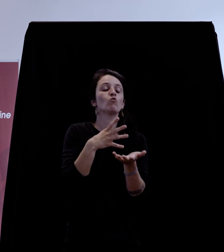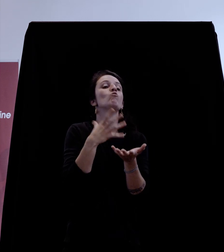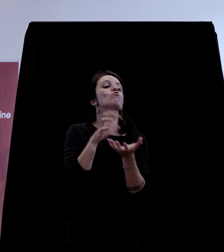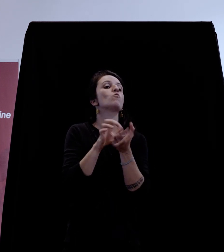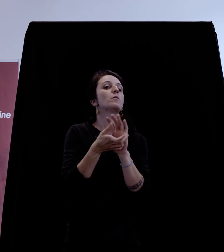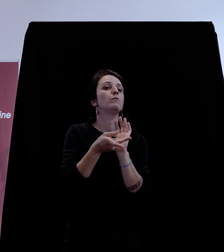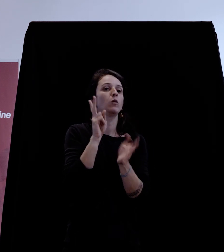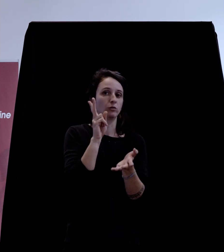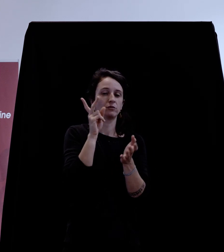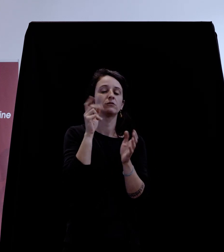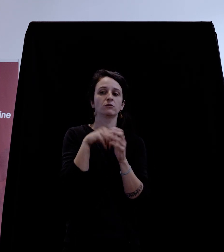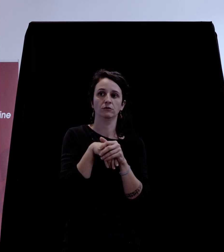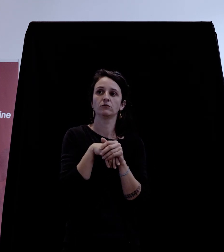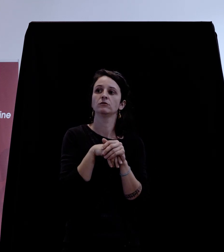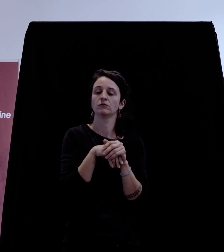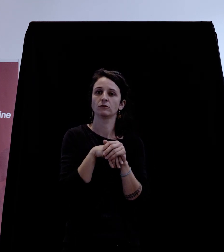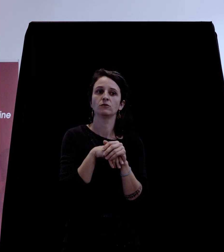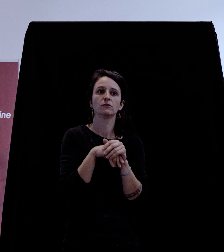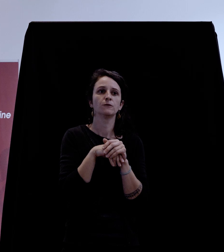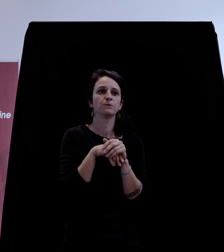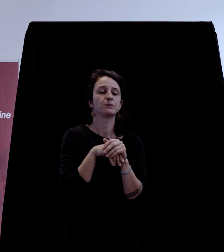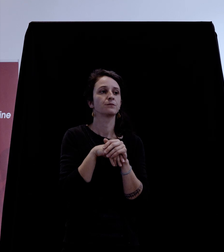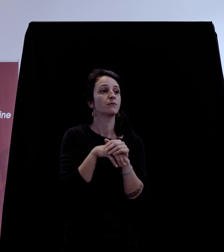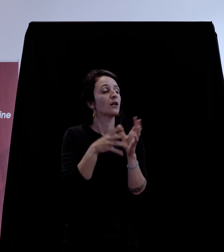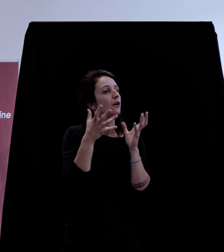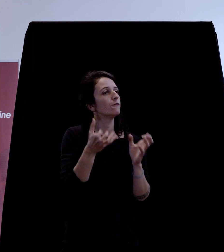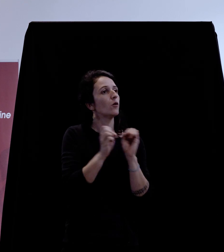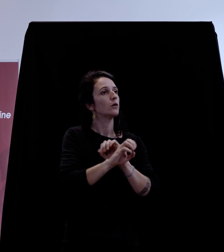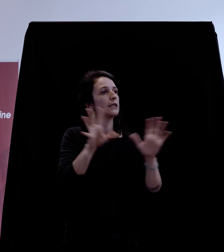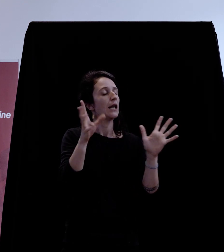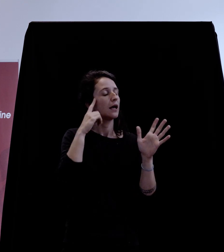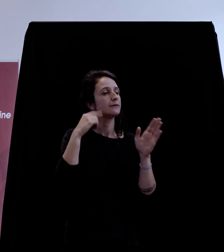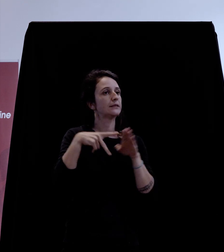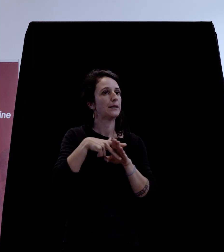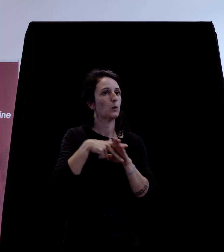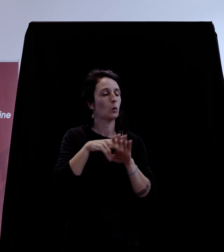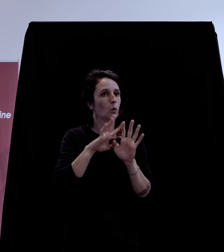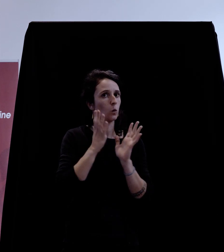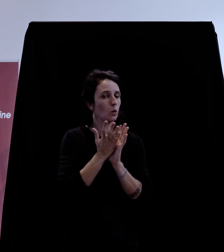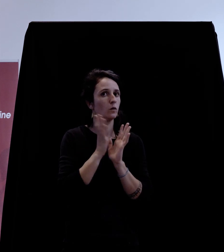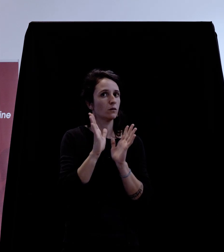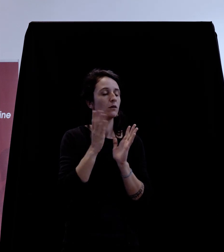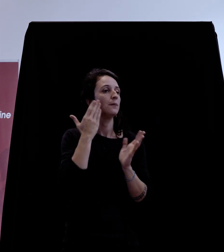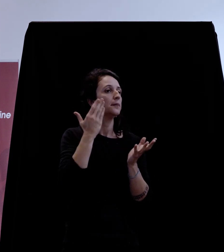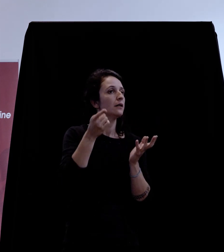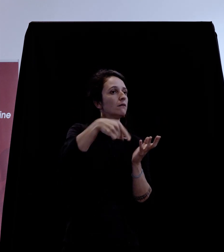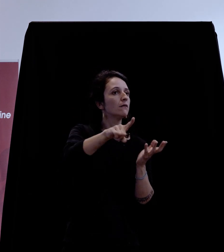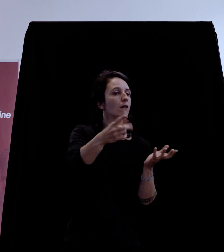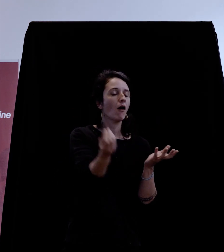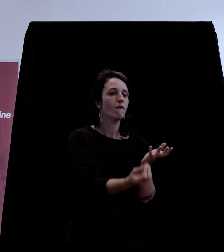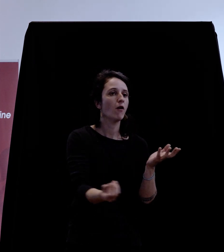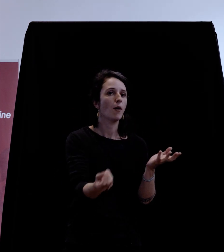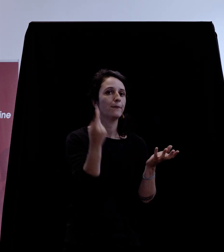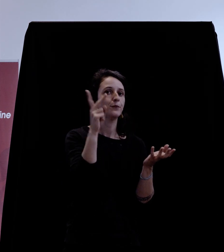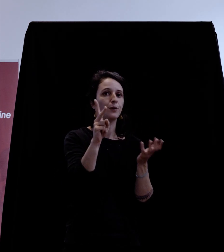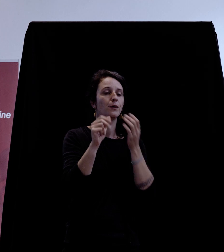So I want to be clear right at the beginning. If your child has behaviors which people